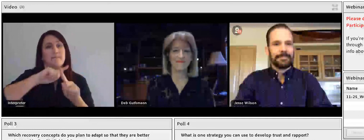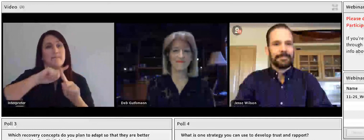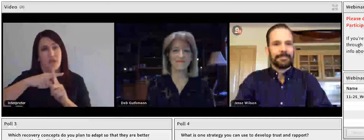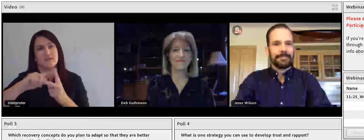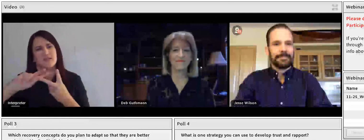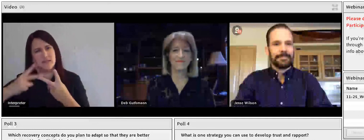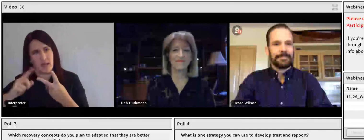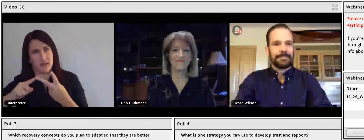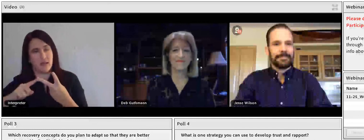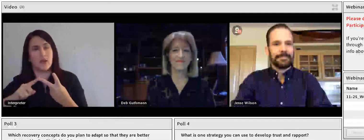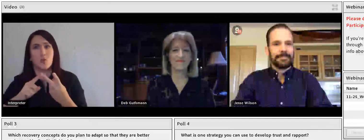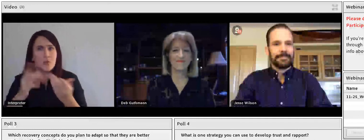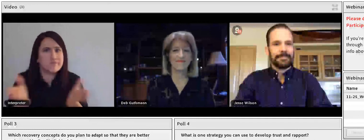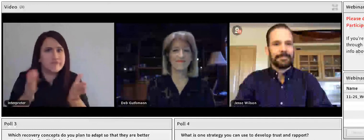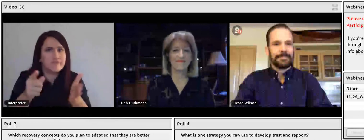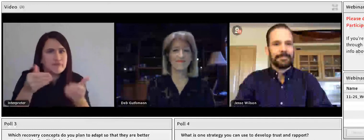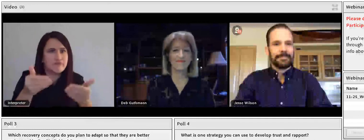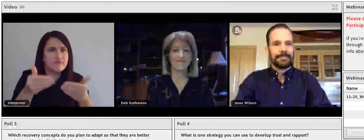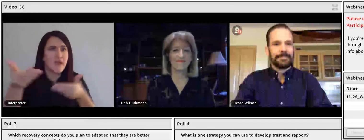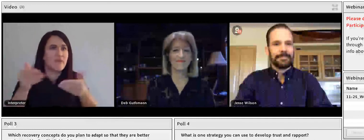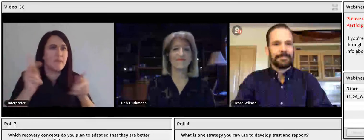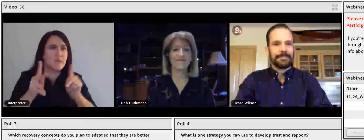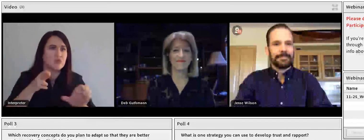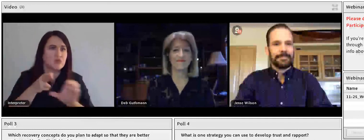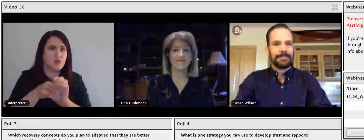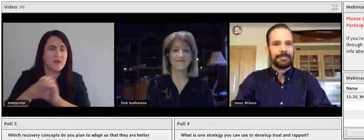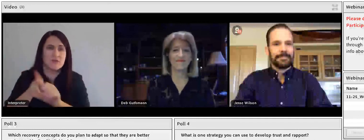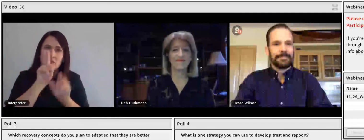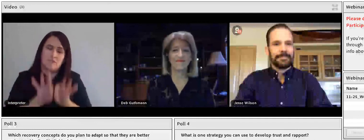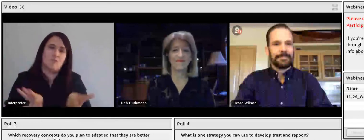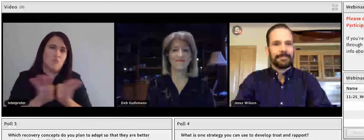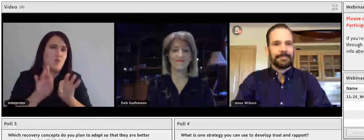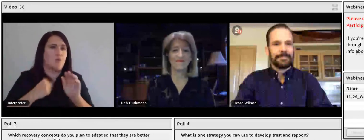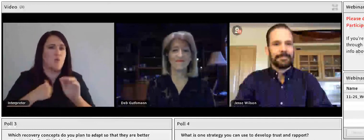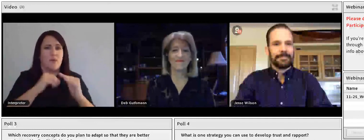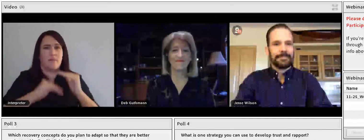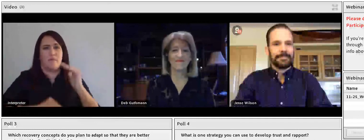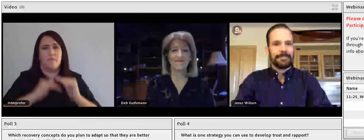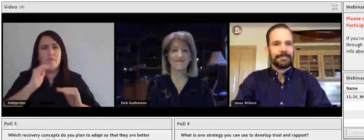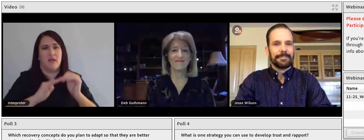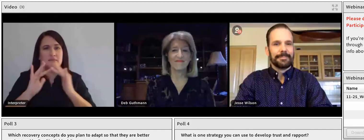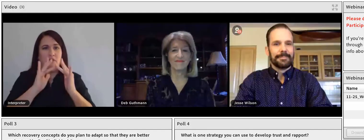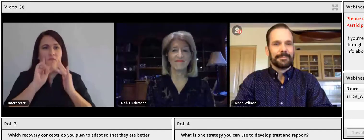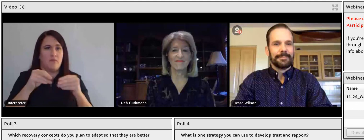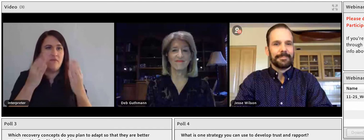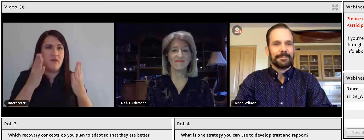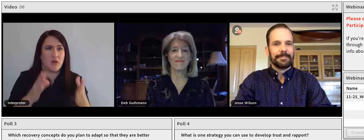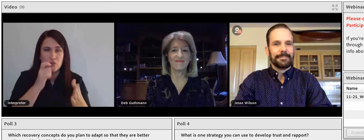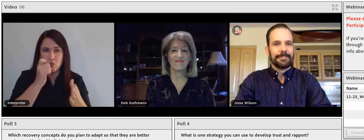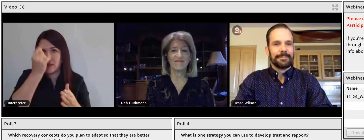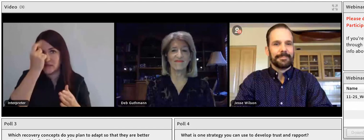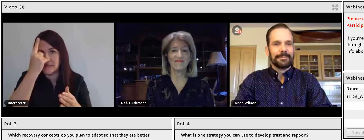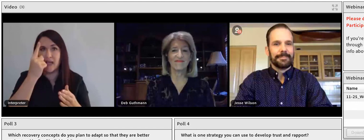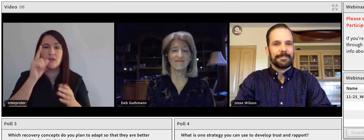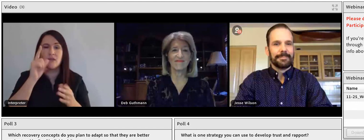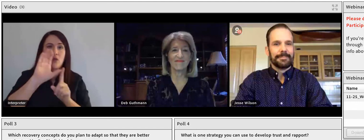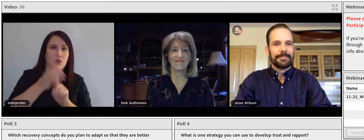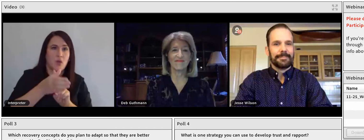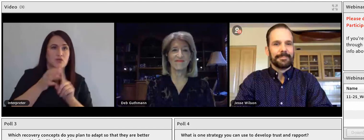And we encourage you to invite others to join us. It's important that we build a network of providers who understand the cultural and the